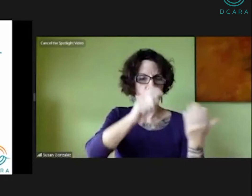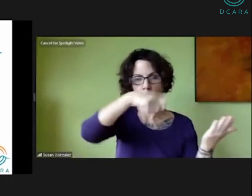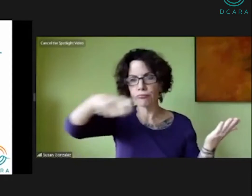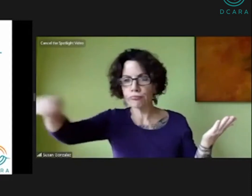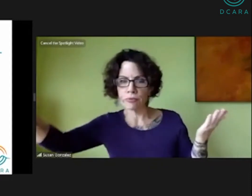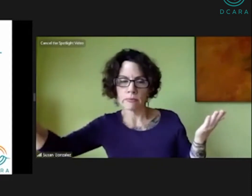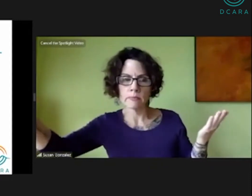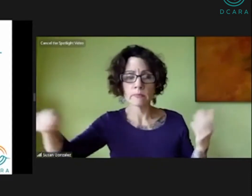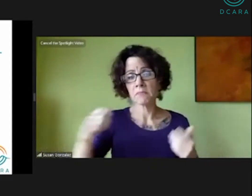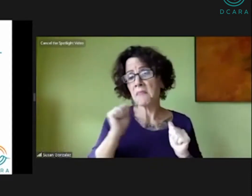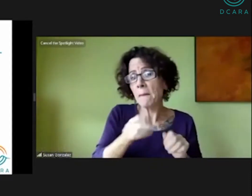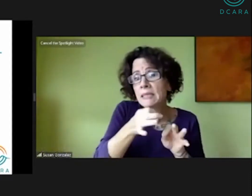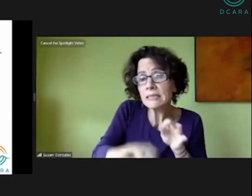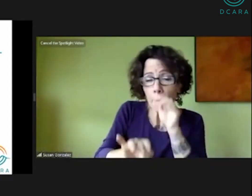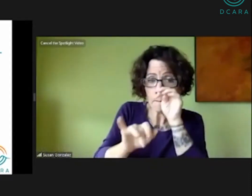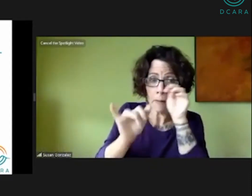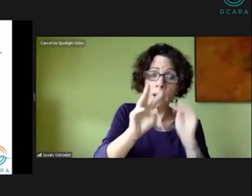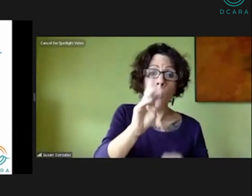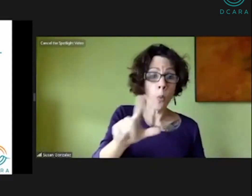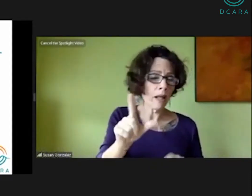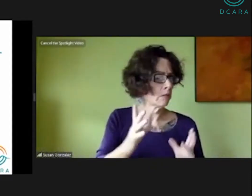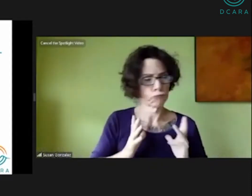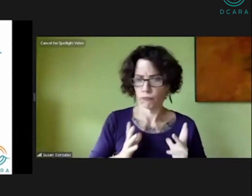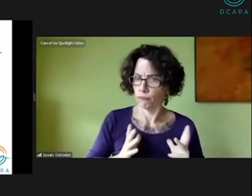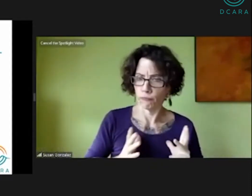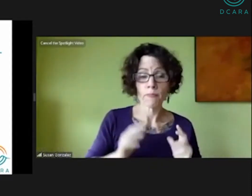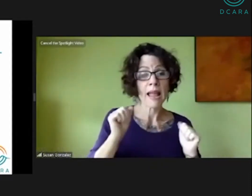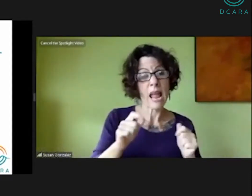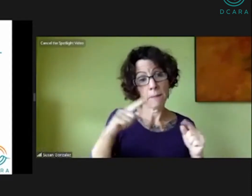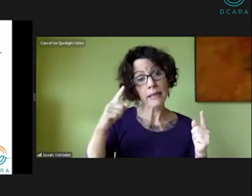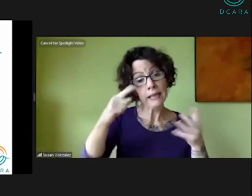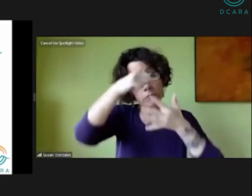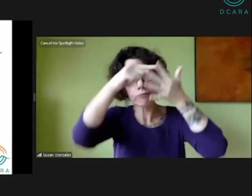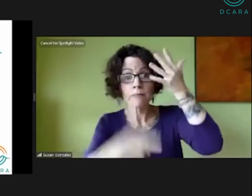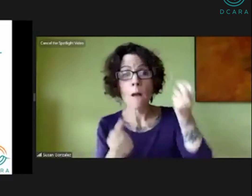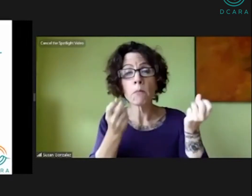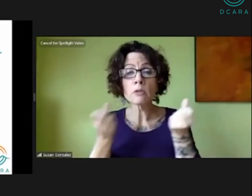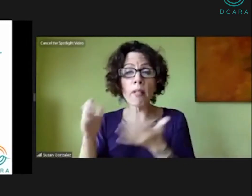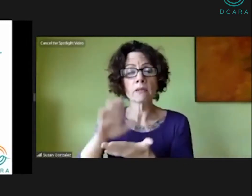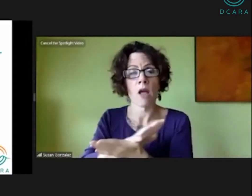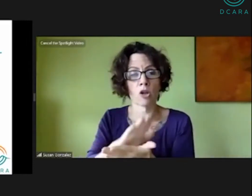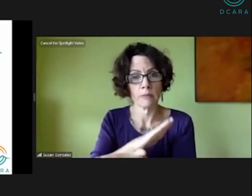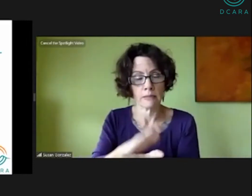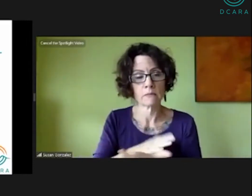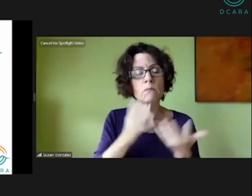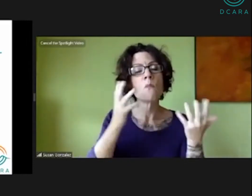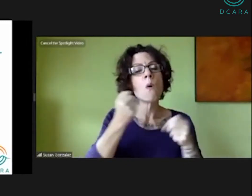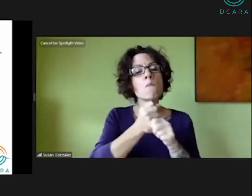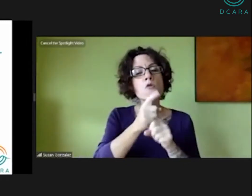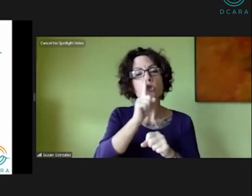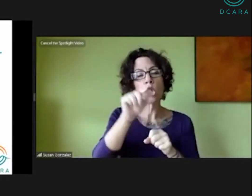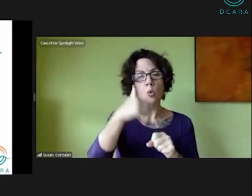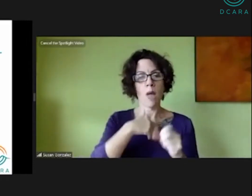Your estate planning documents. You have to decide which document you want to write up. It could be as simple as your